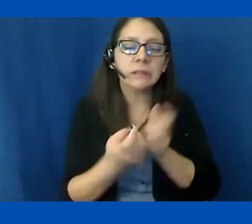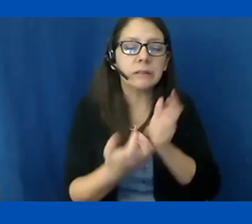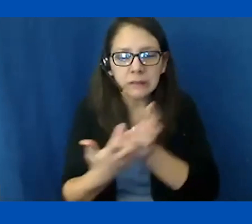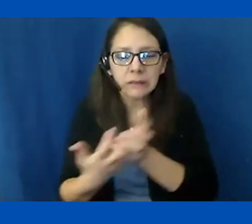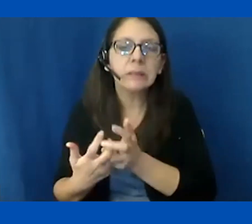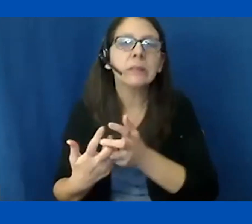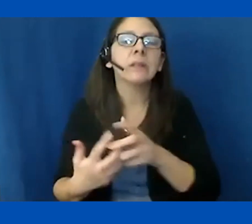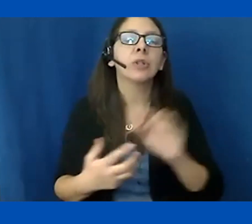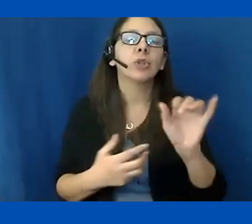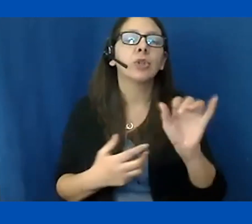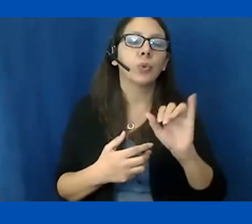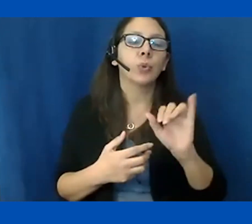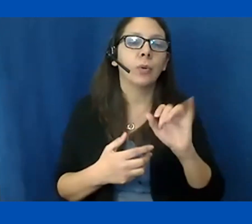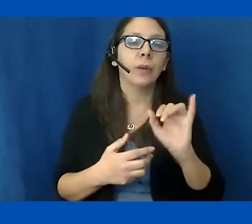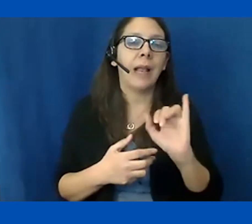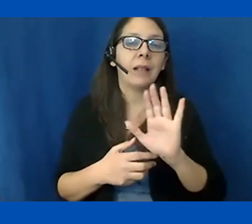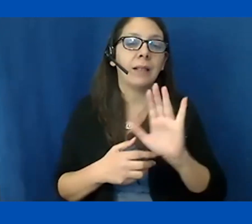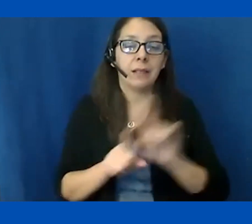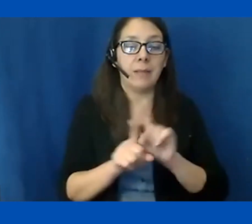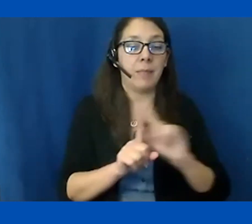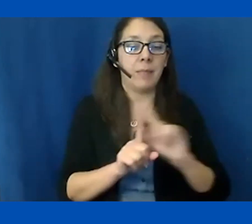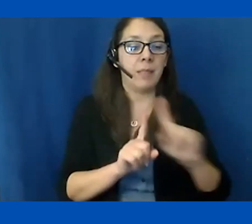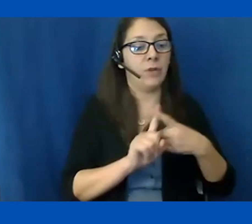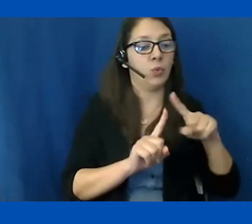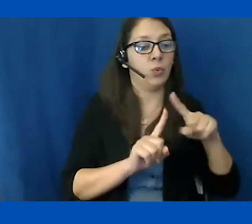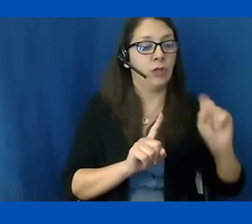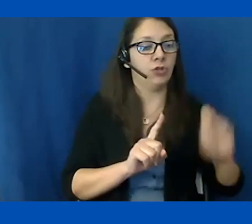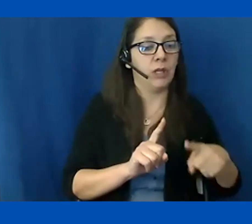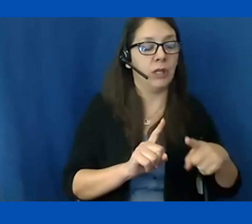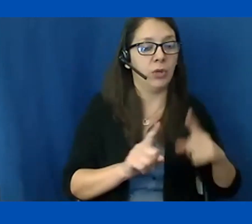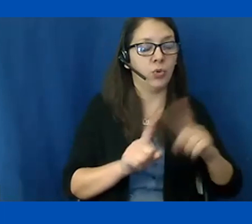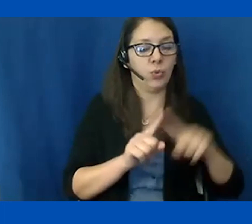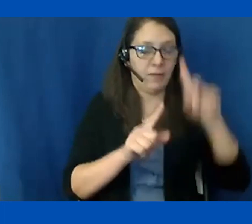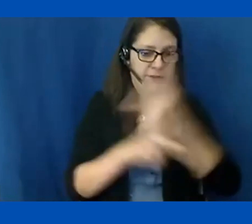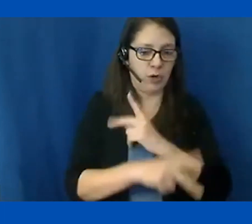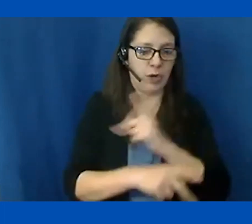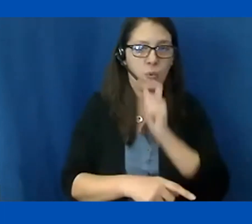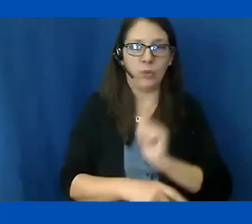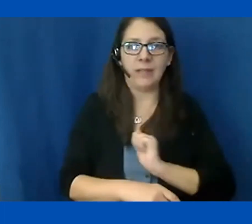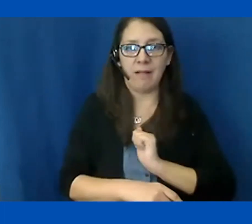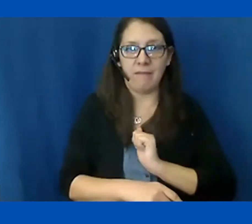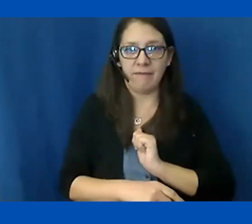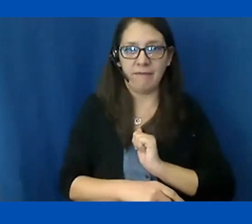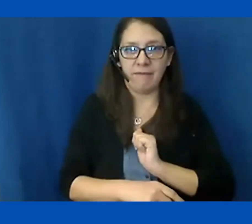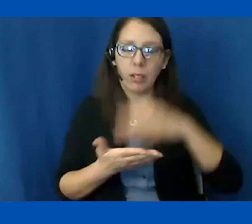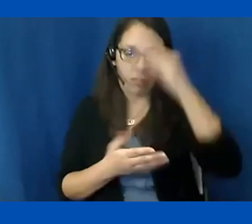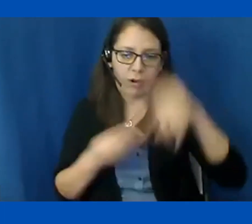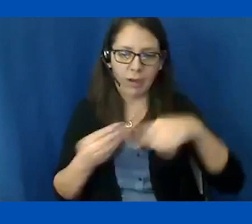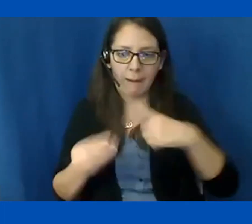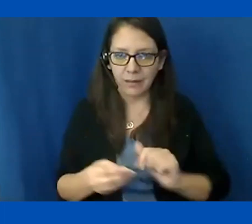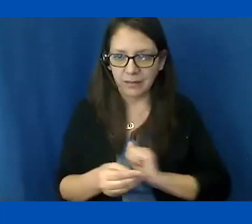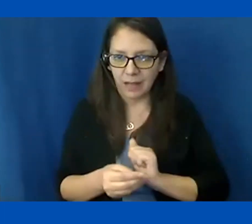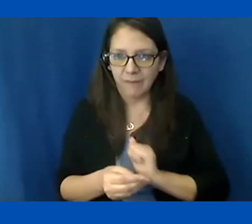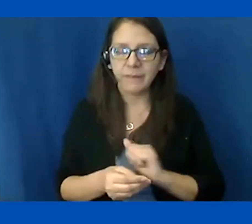to what I said in the first questions and learning more about yourself and who you are as a person. Because you know, I think